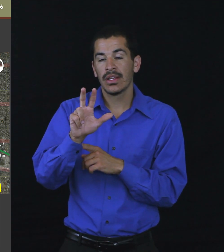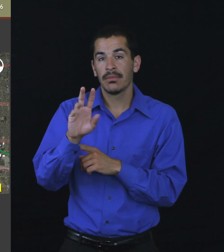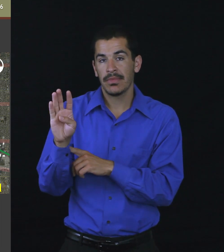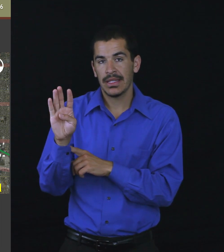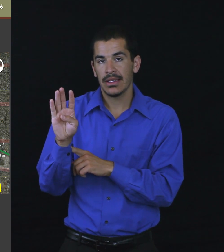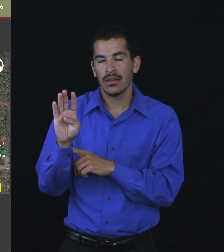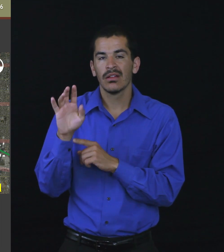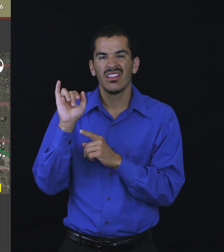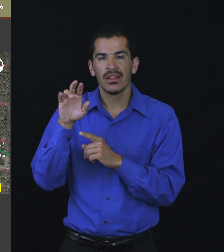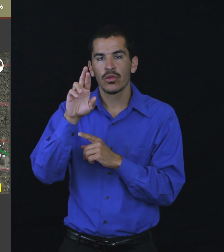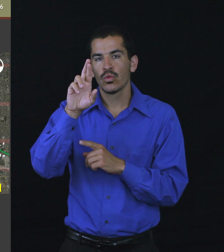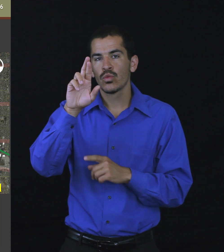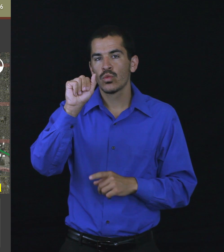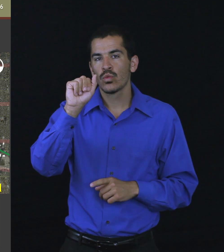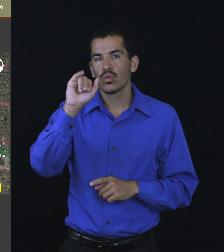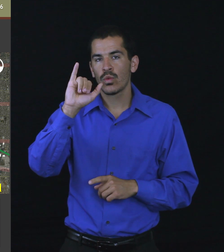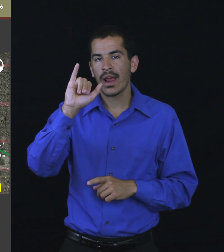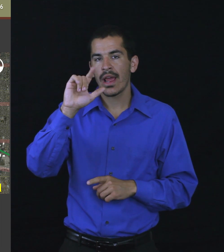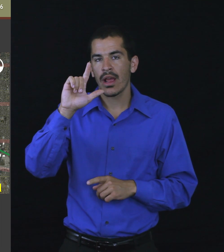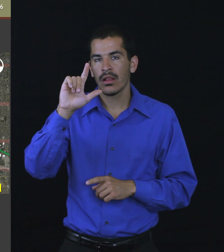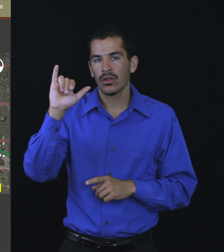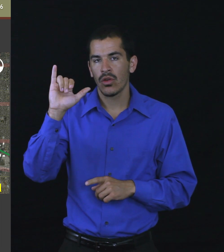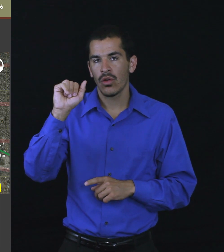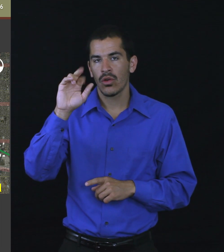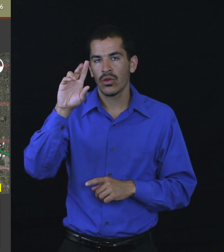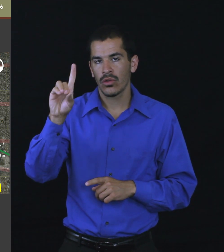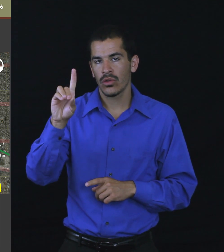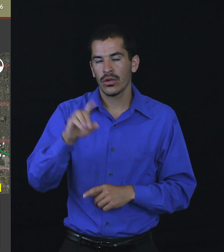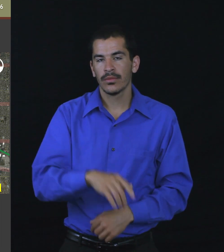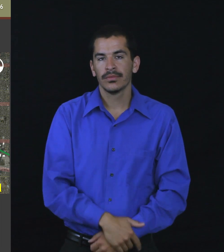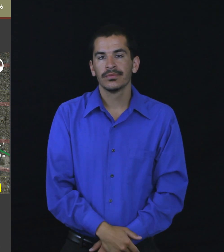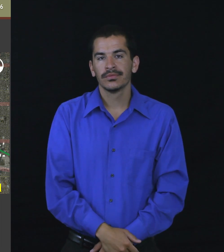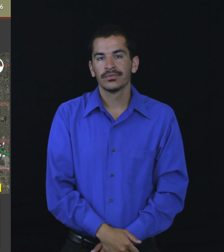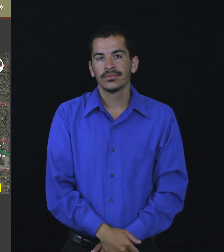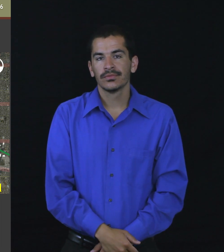3B are the rail yards.